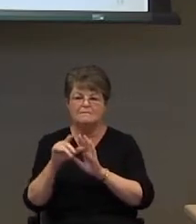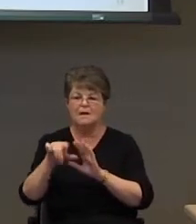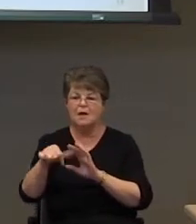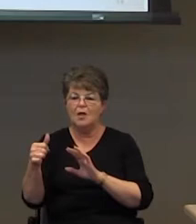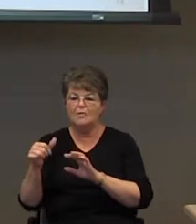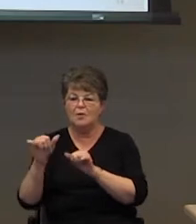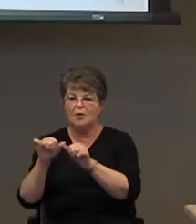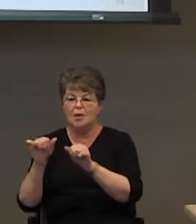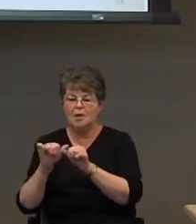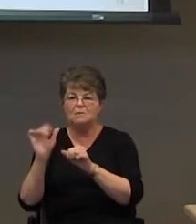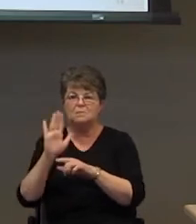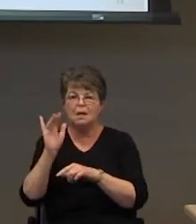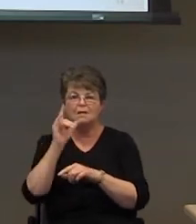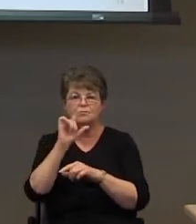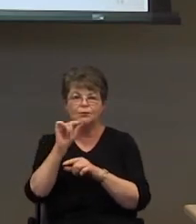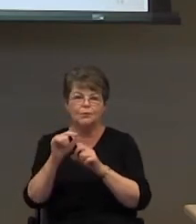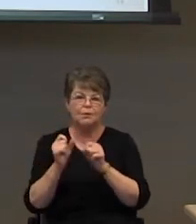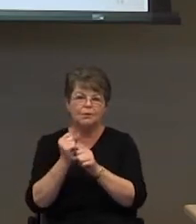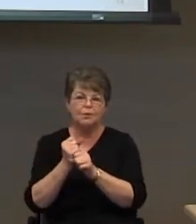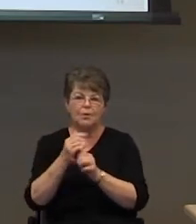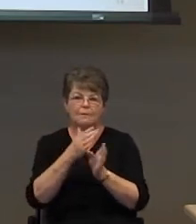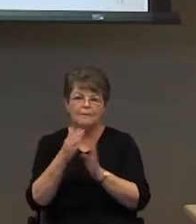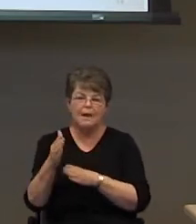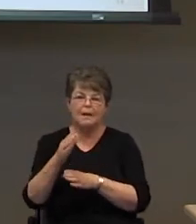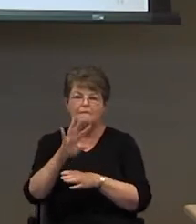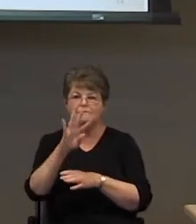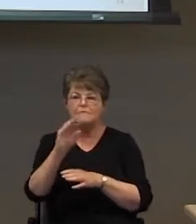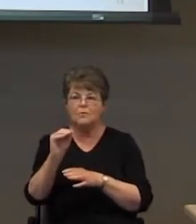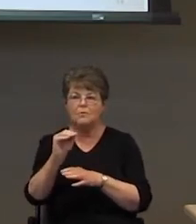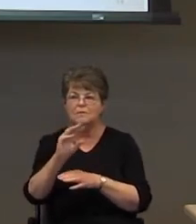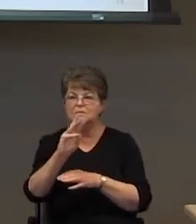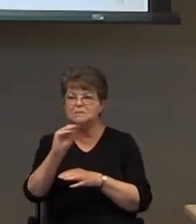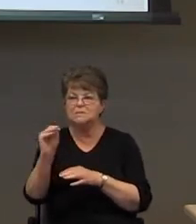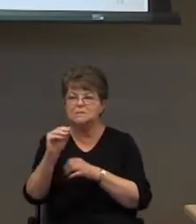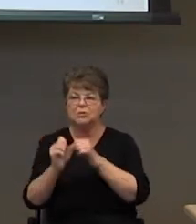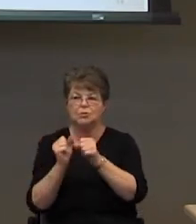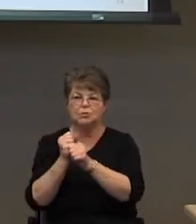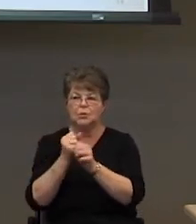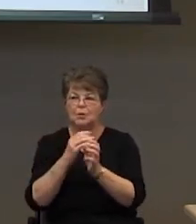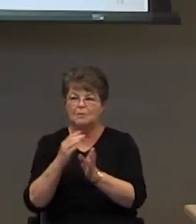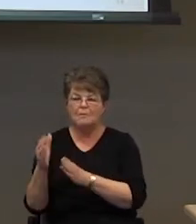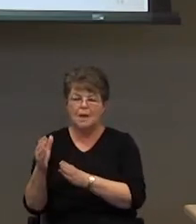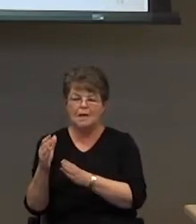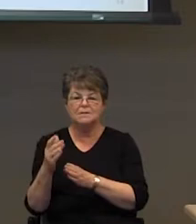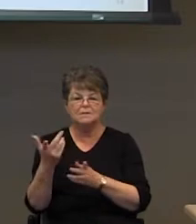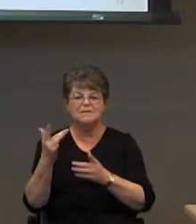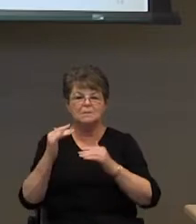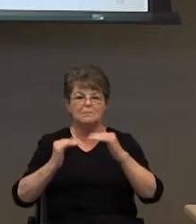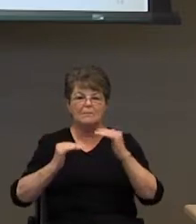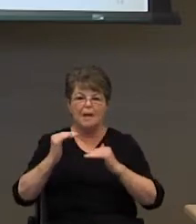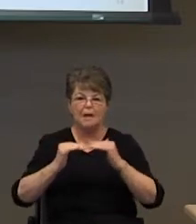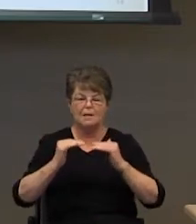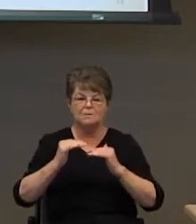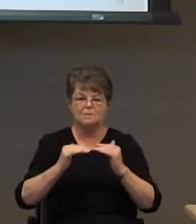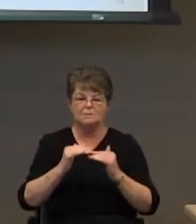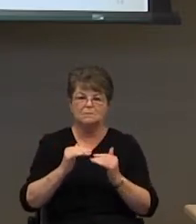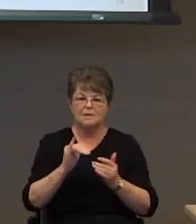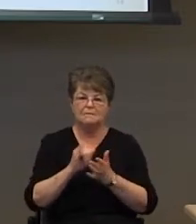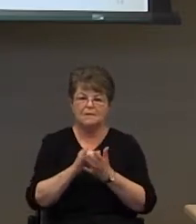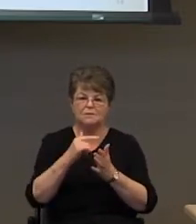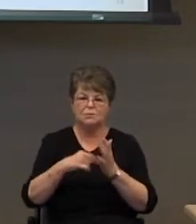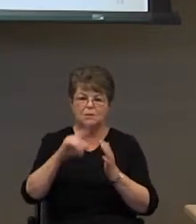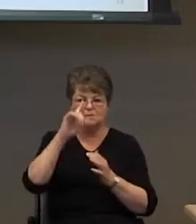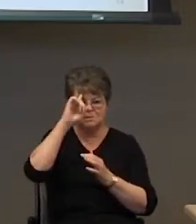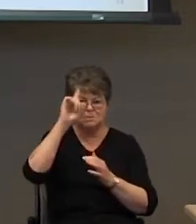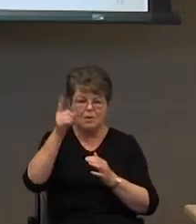future is our 20-year plan, our 40-year plan, our 60-year plan. It is a balance, and it's a balance. That's what